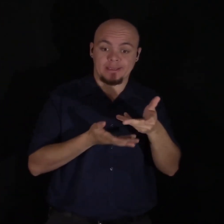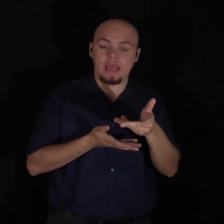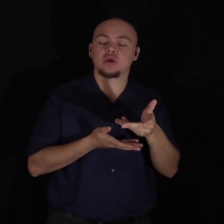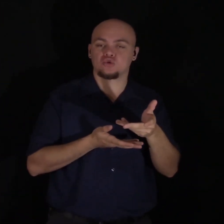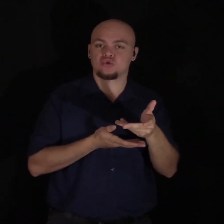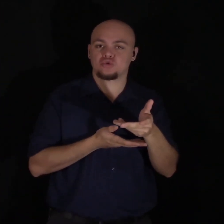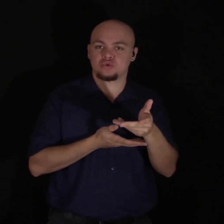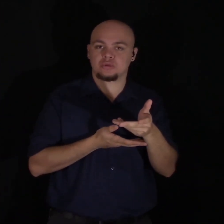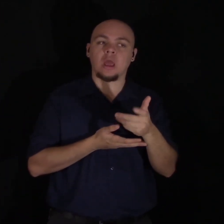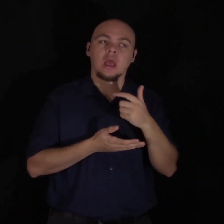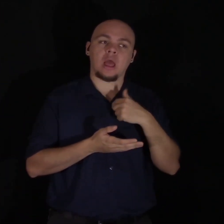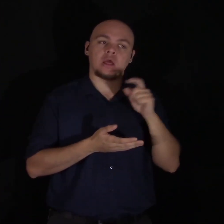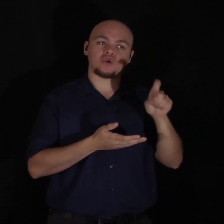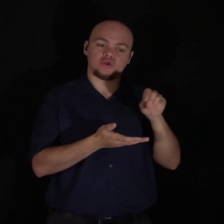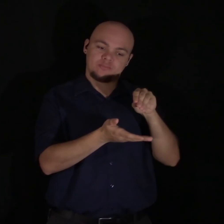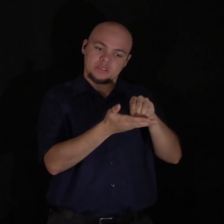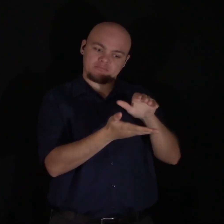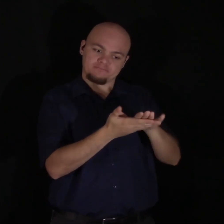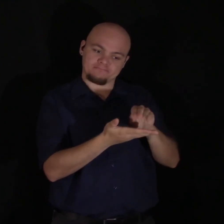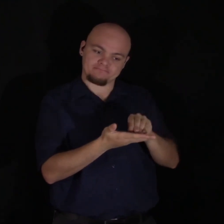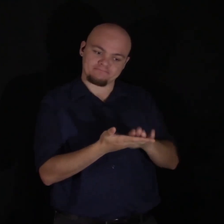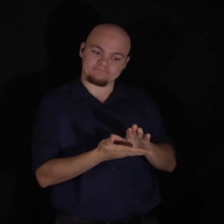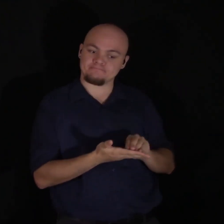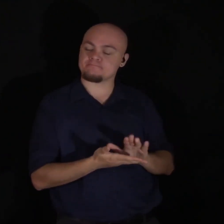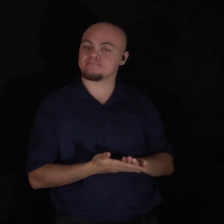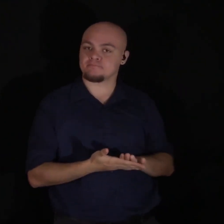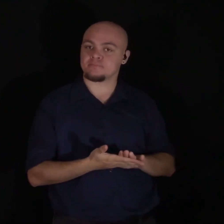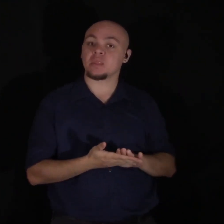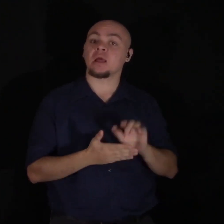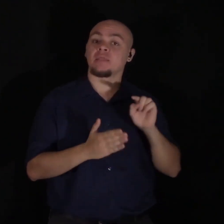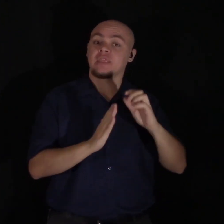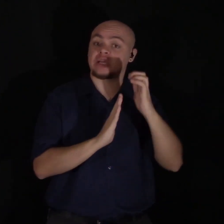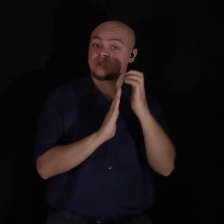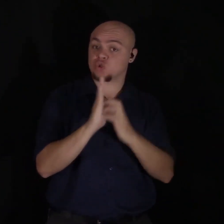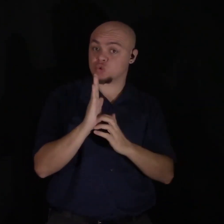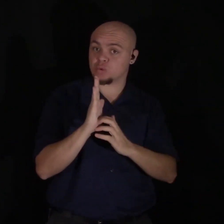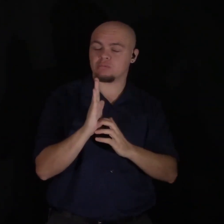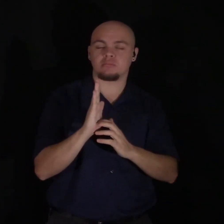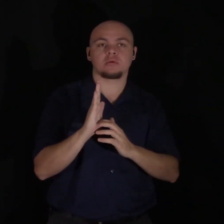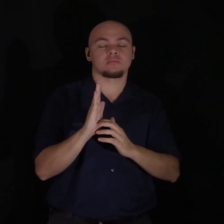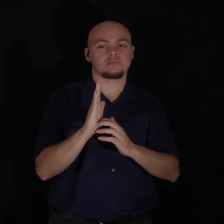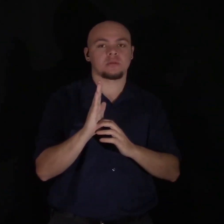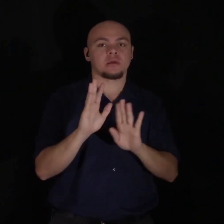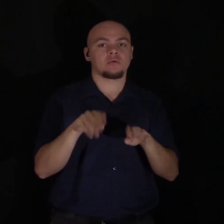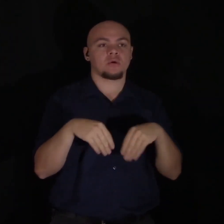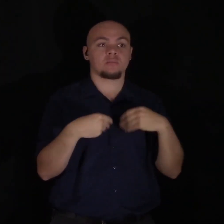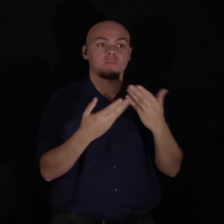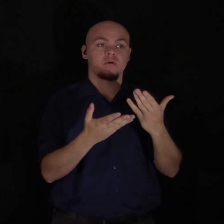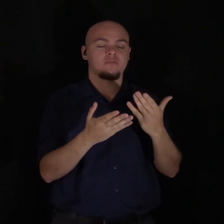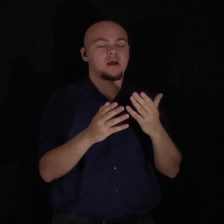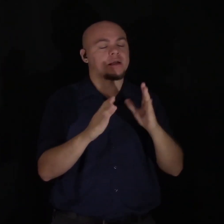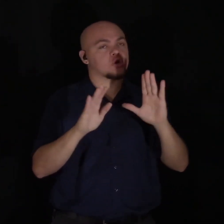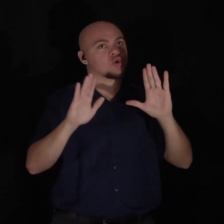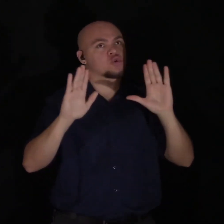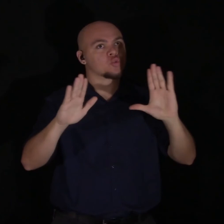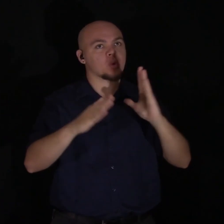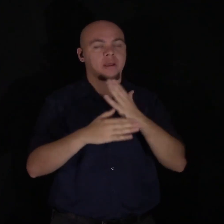make notes. This manuscript will doubtless afford you the greatest pleasure, but